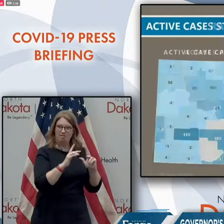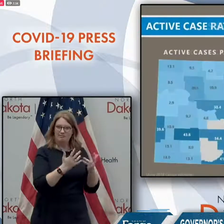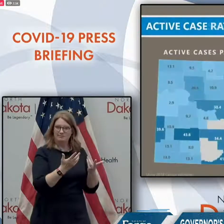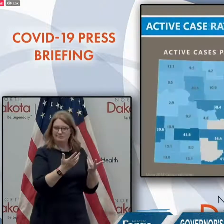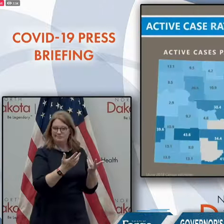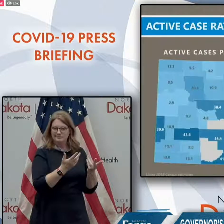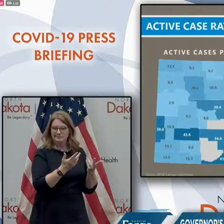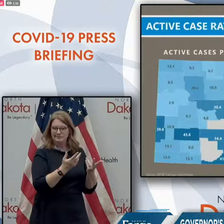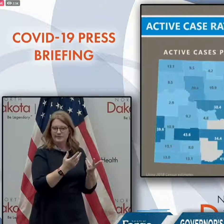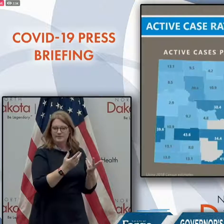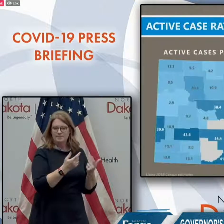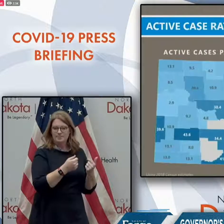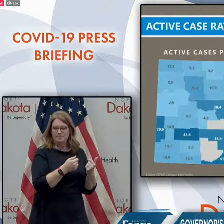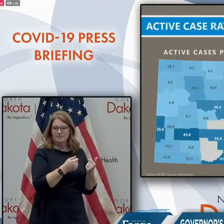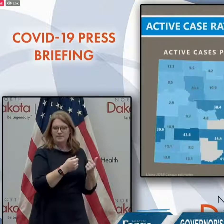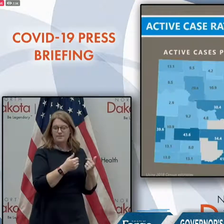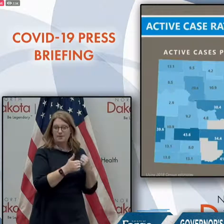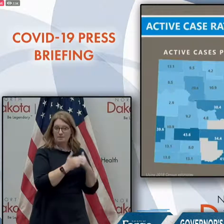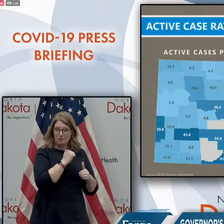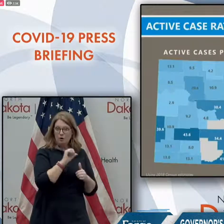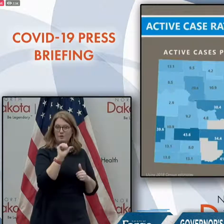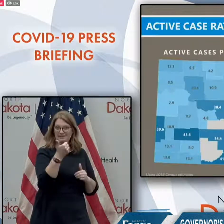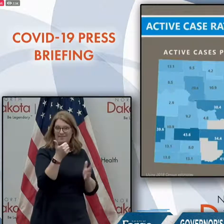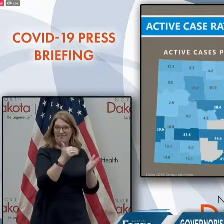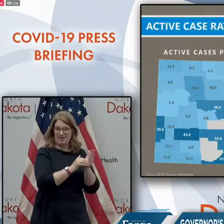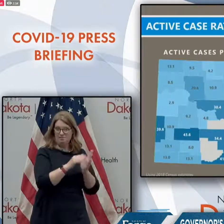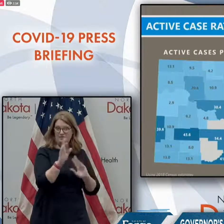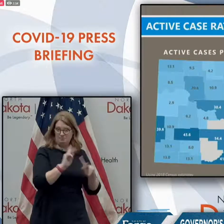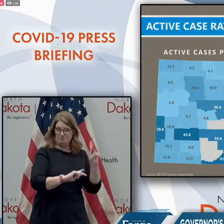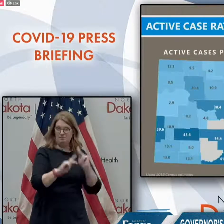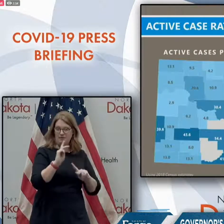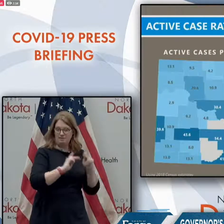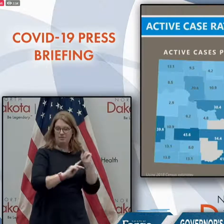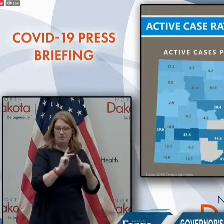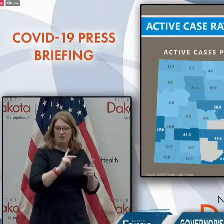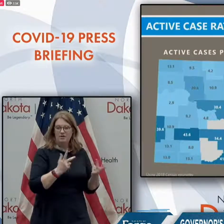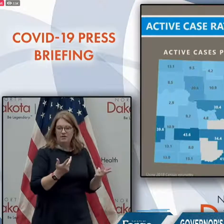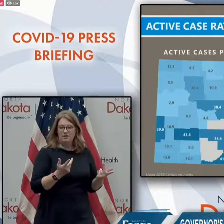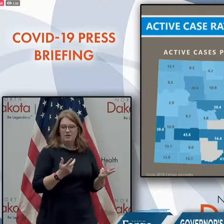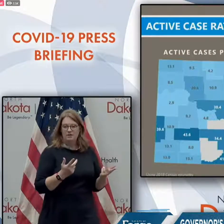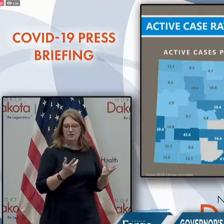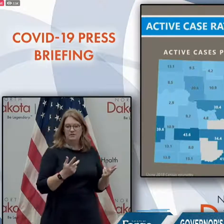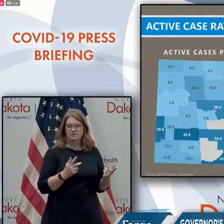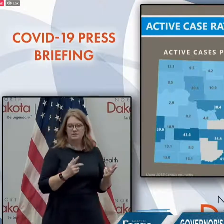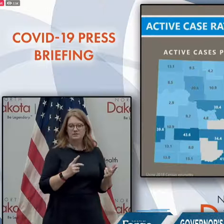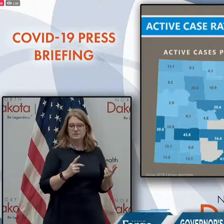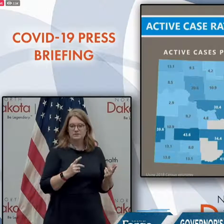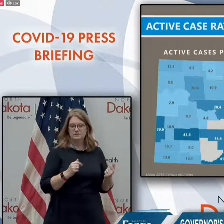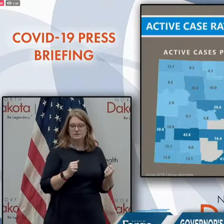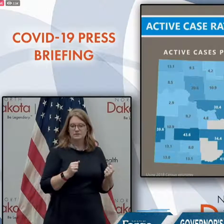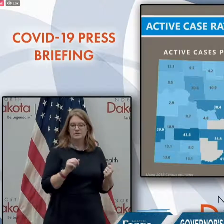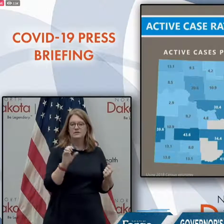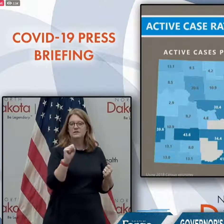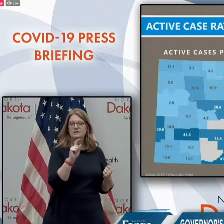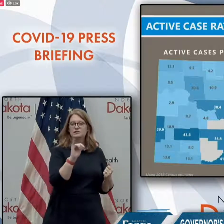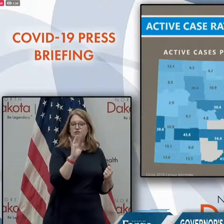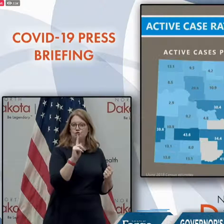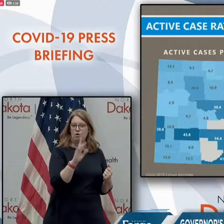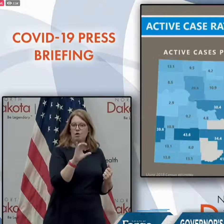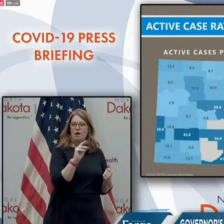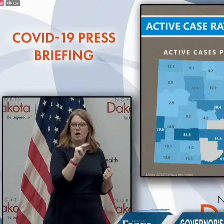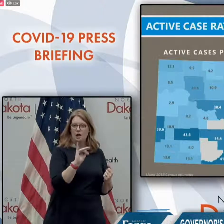cases per 10,000 residents, we see that both Stark County